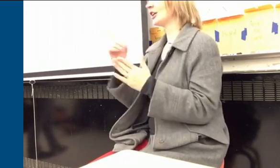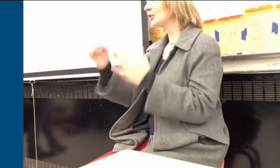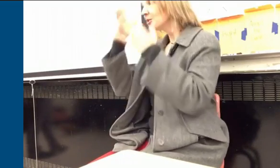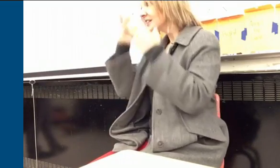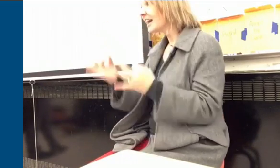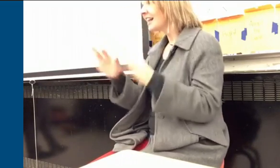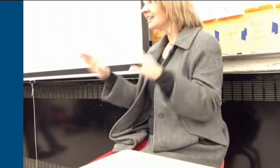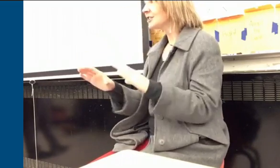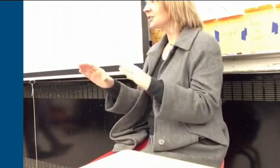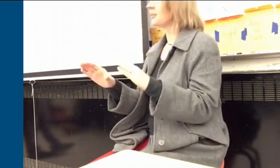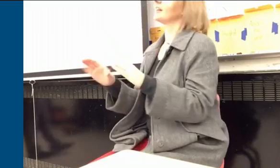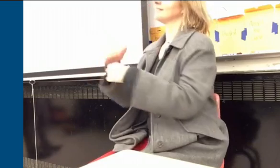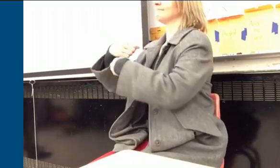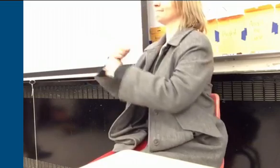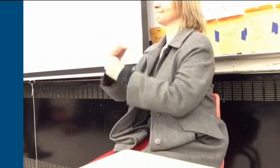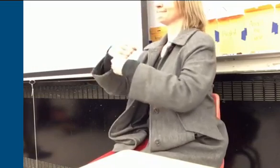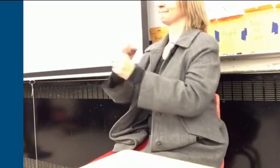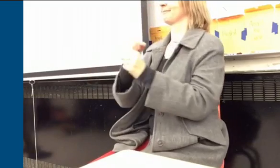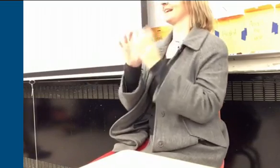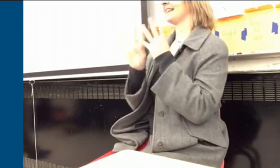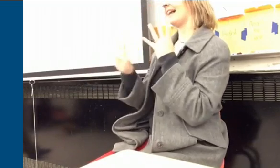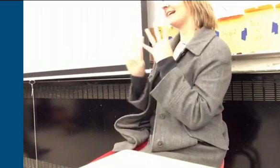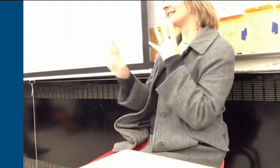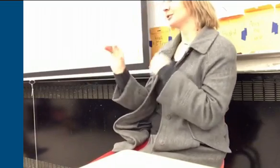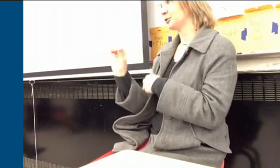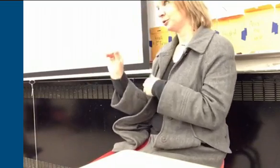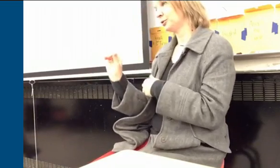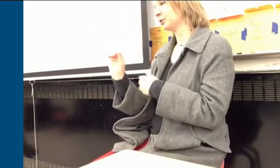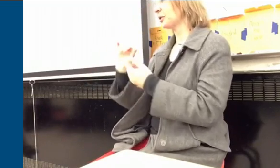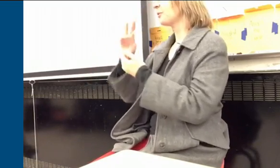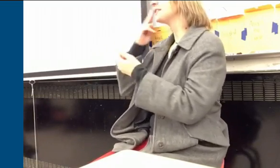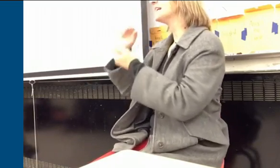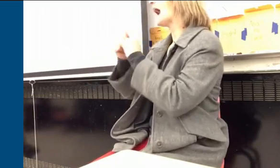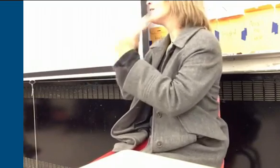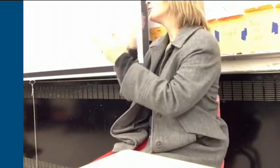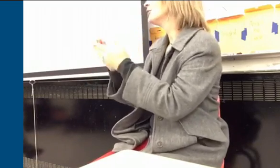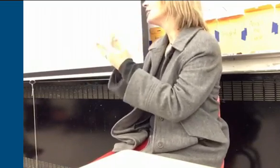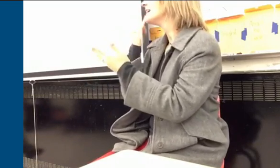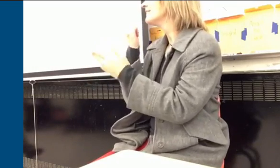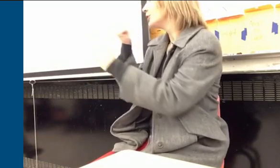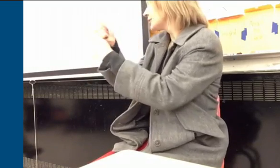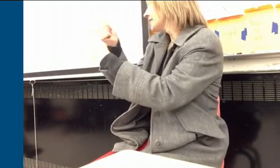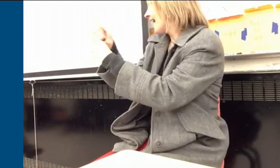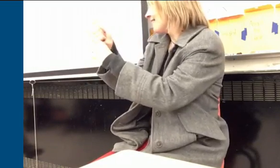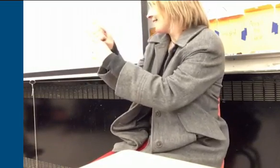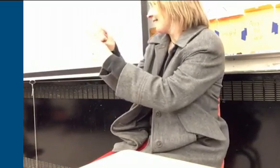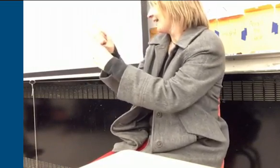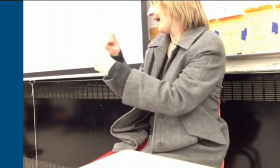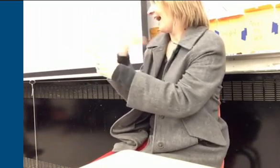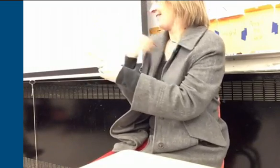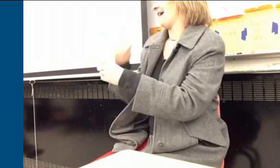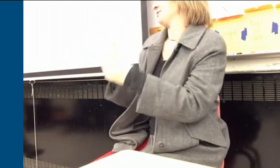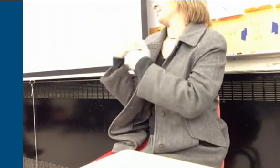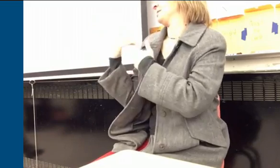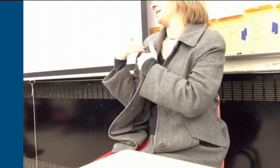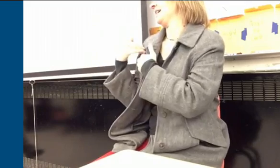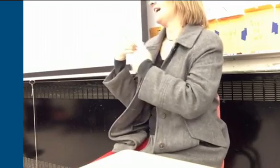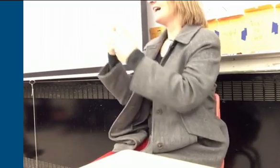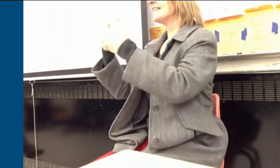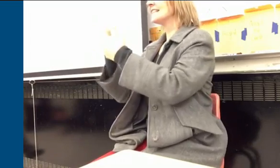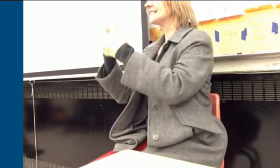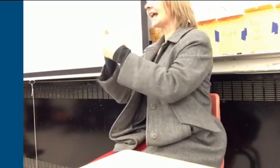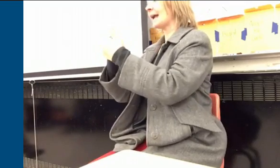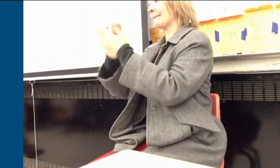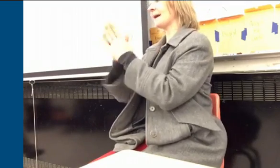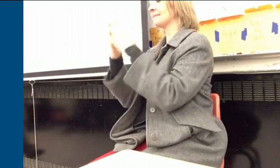the assembly line too. And we're going to see how good you guys would be if you were in an assembly line. Now, this game gets very crazy